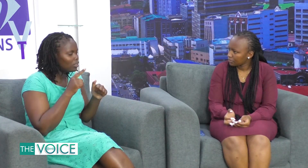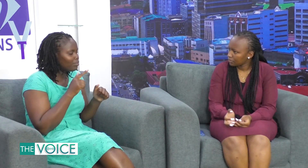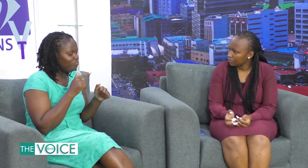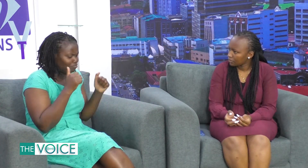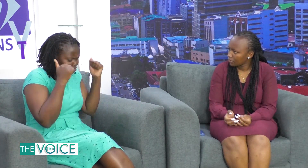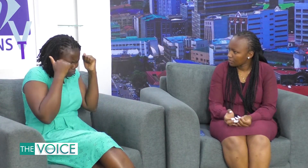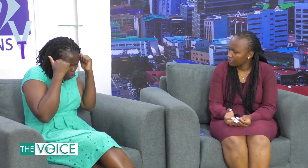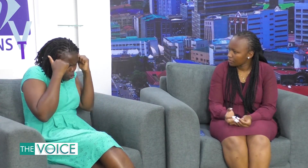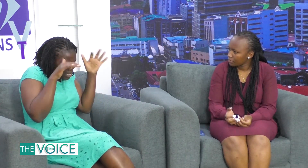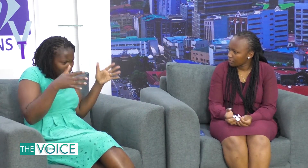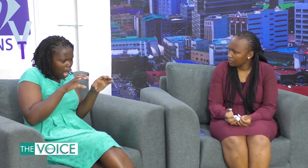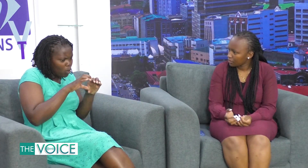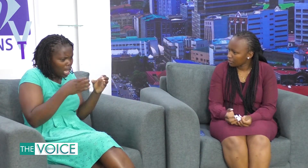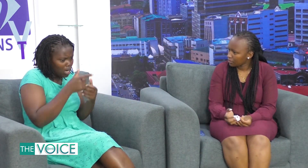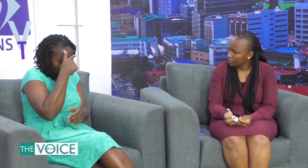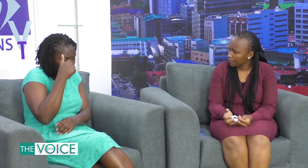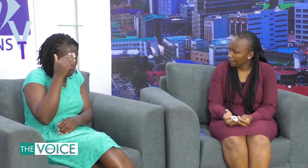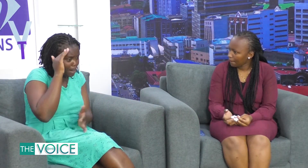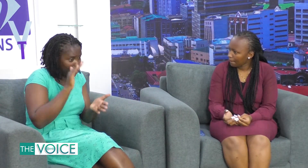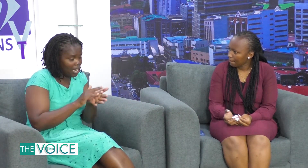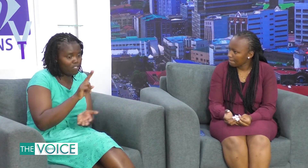your course as a student,